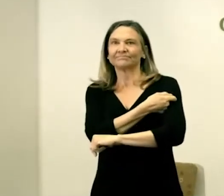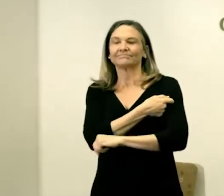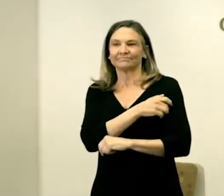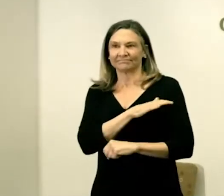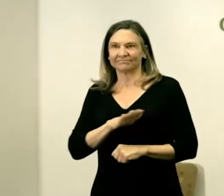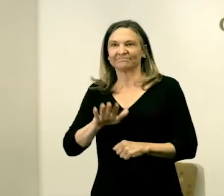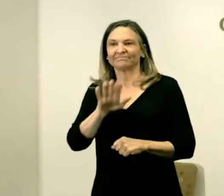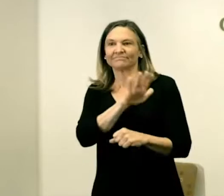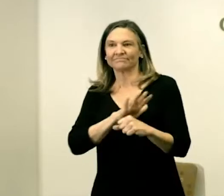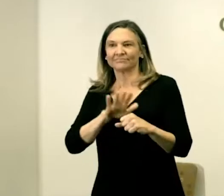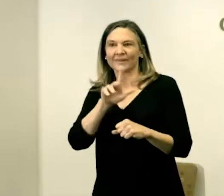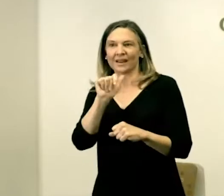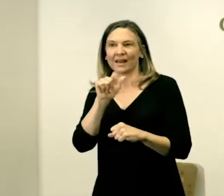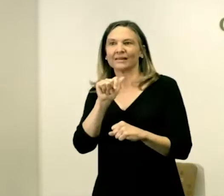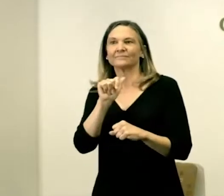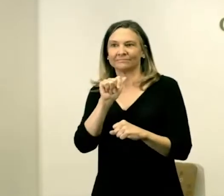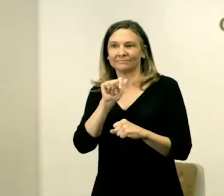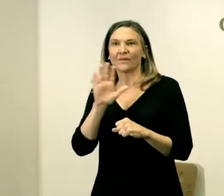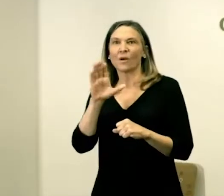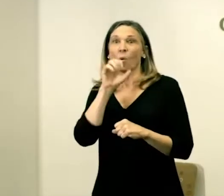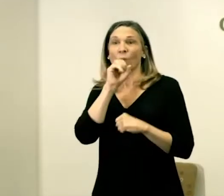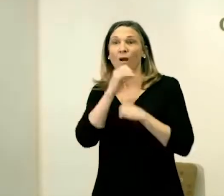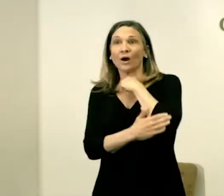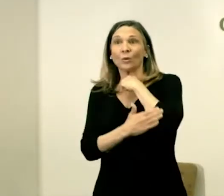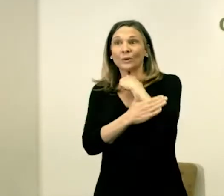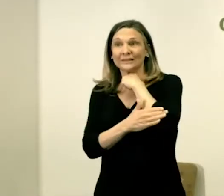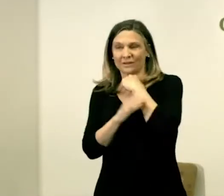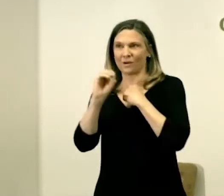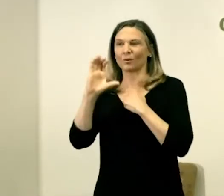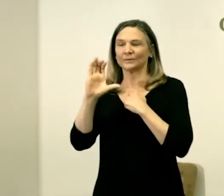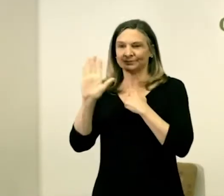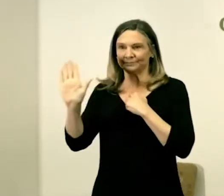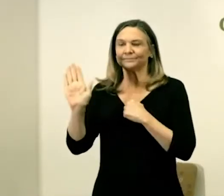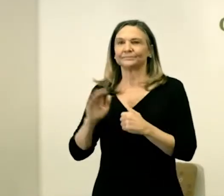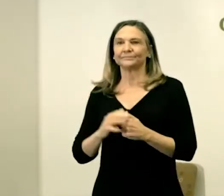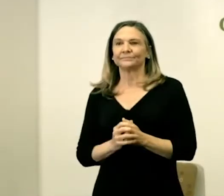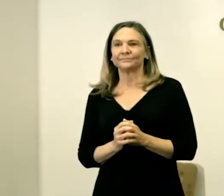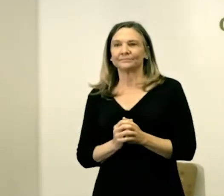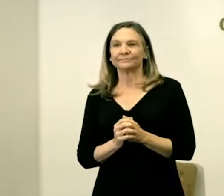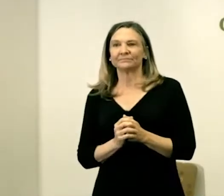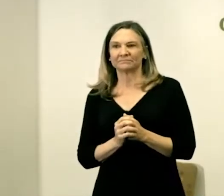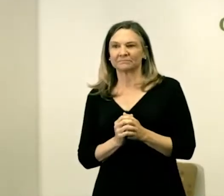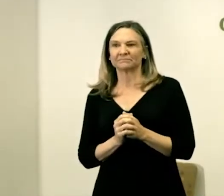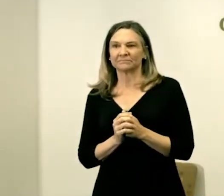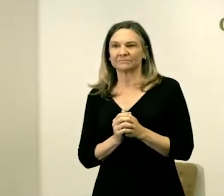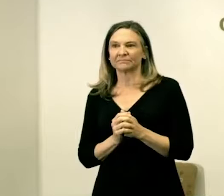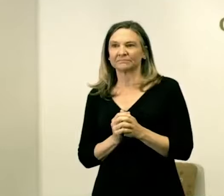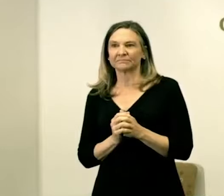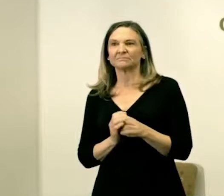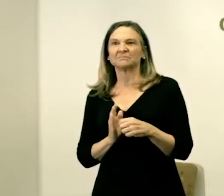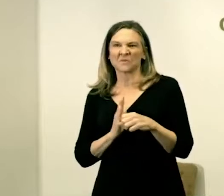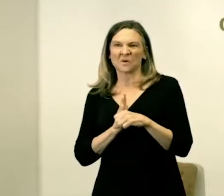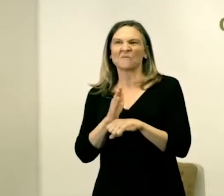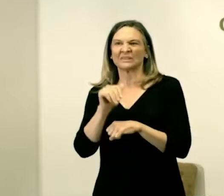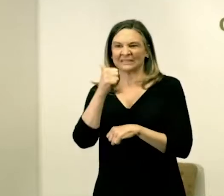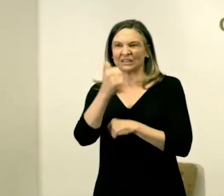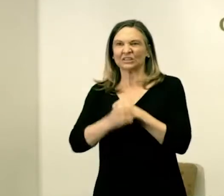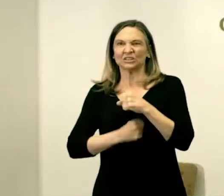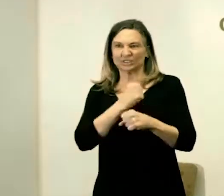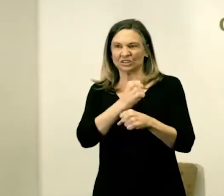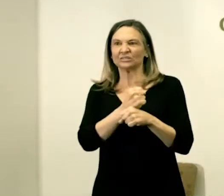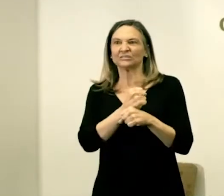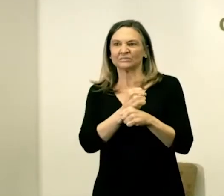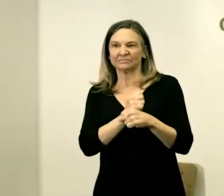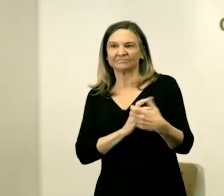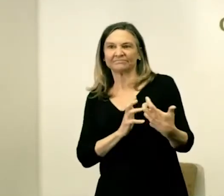Orange County. For more than a decade, we have been a trusted medical provider and partner in Orange County, where